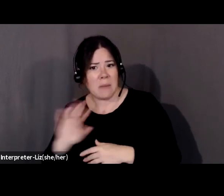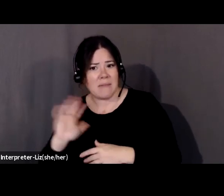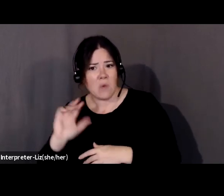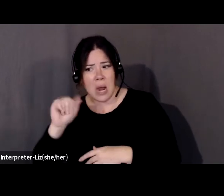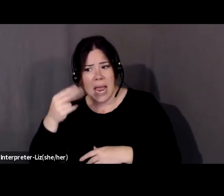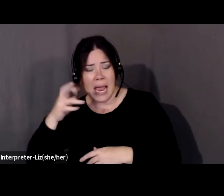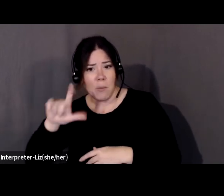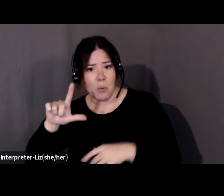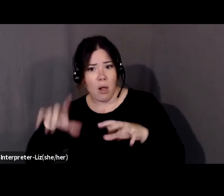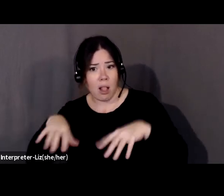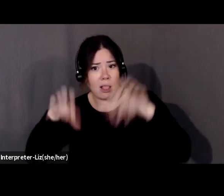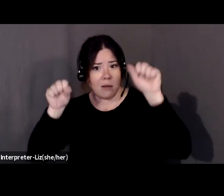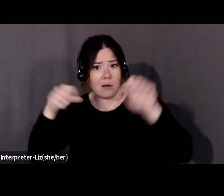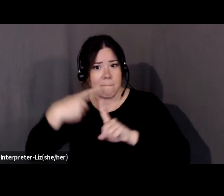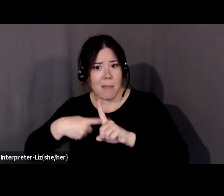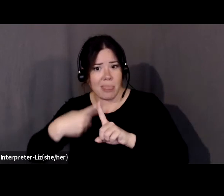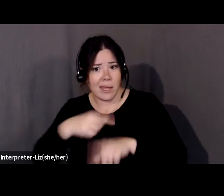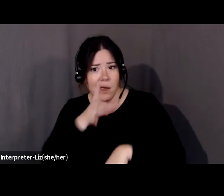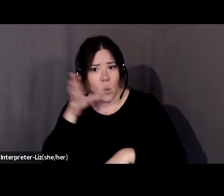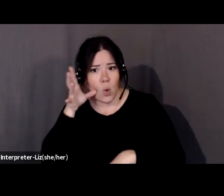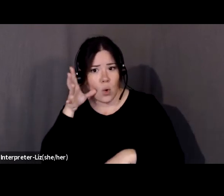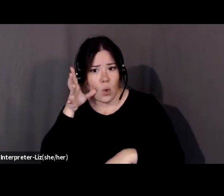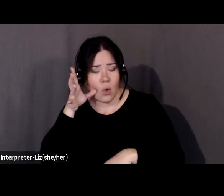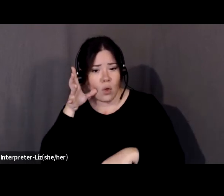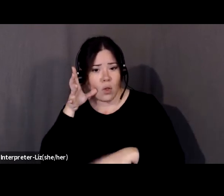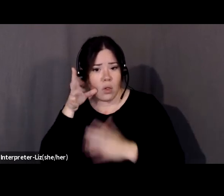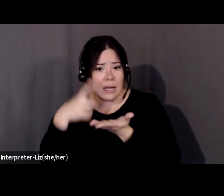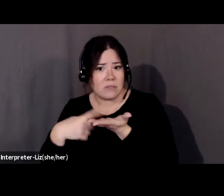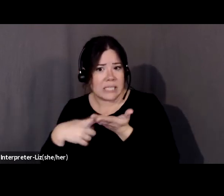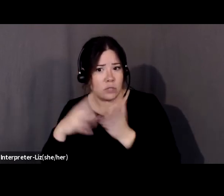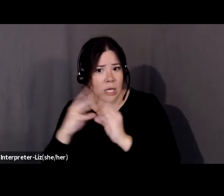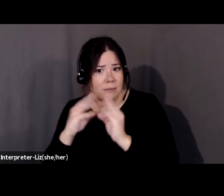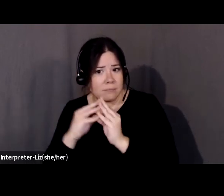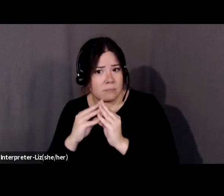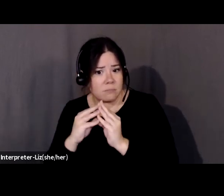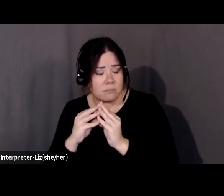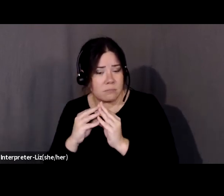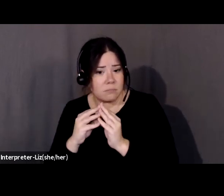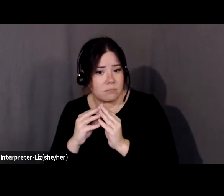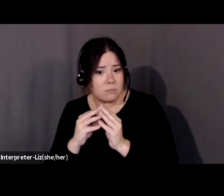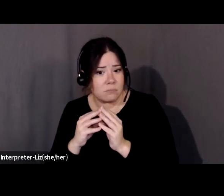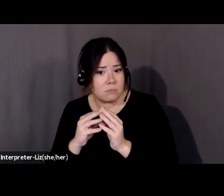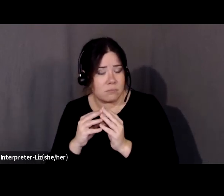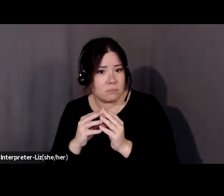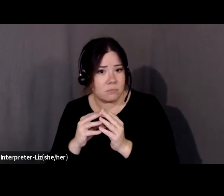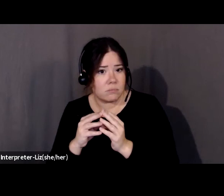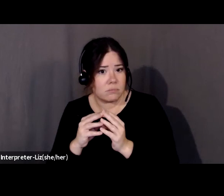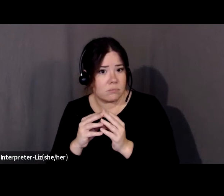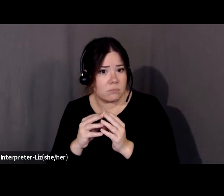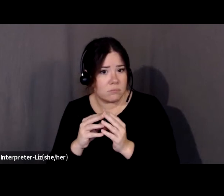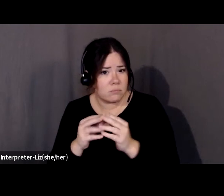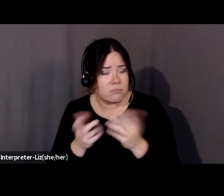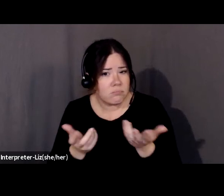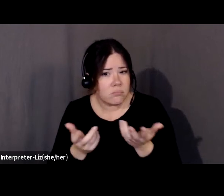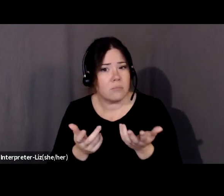monthly rural conversation meetings that was talking